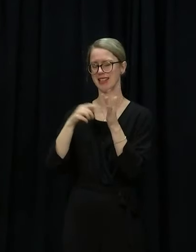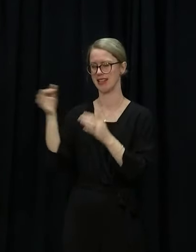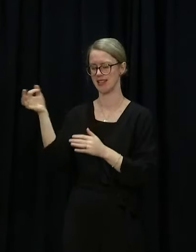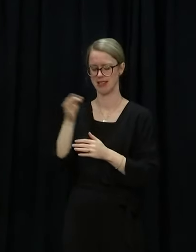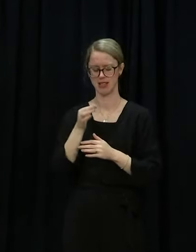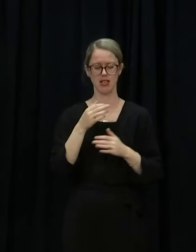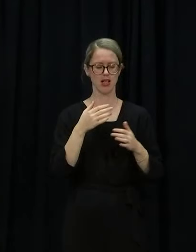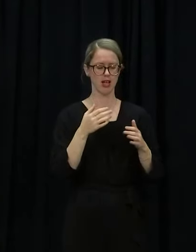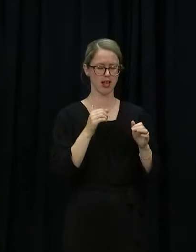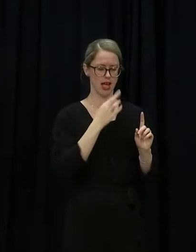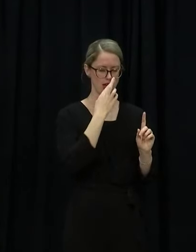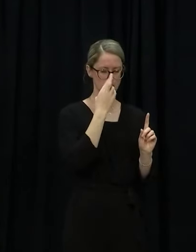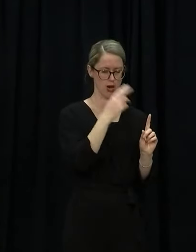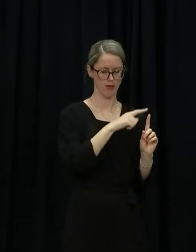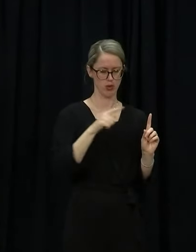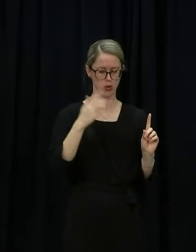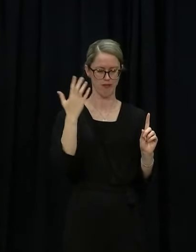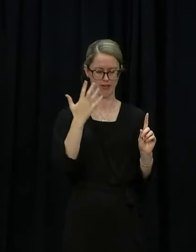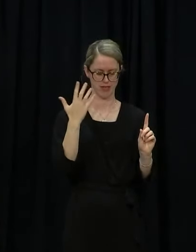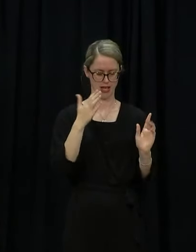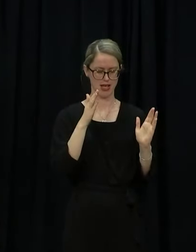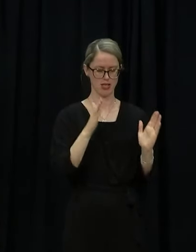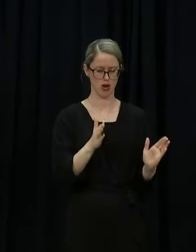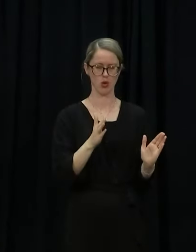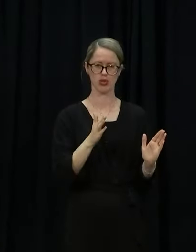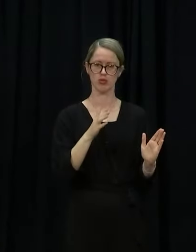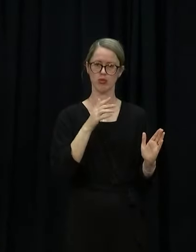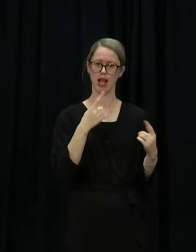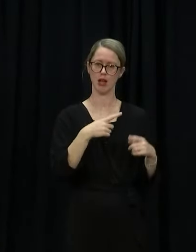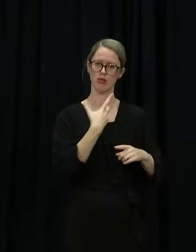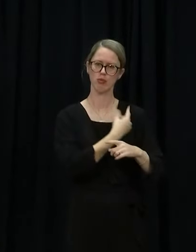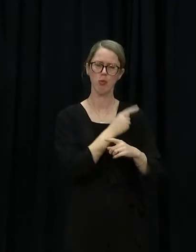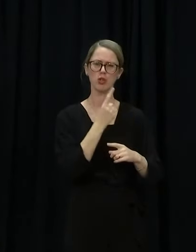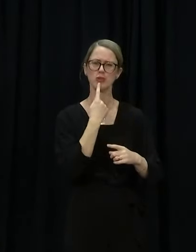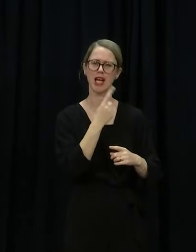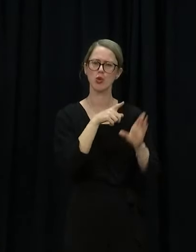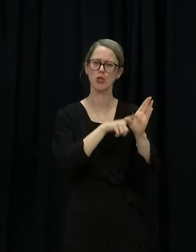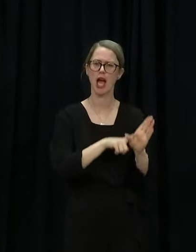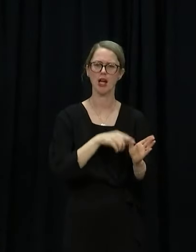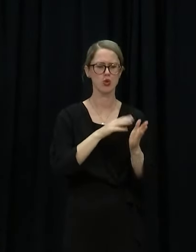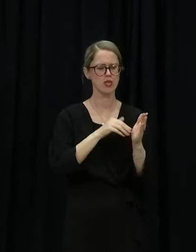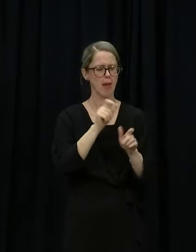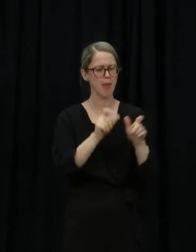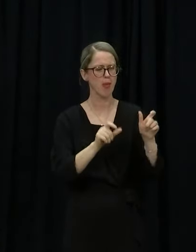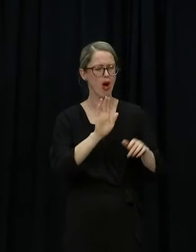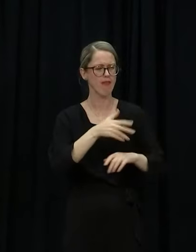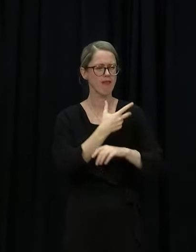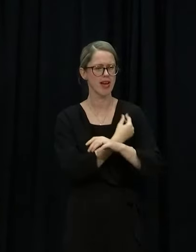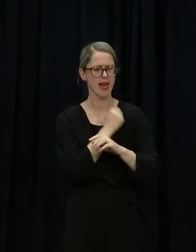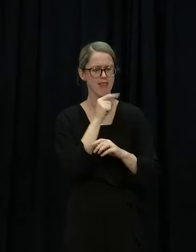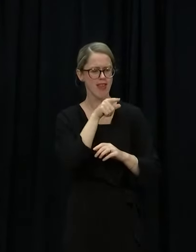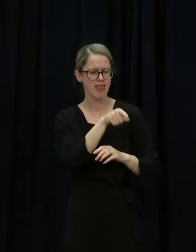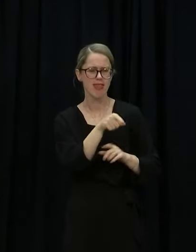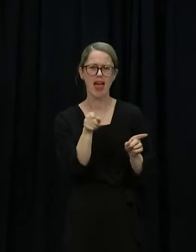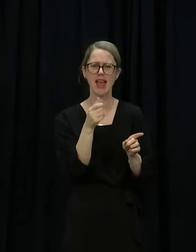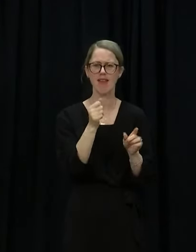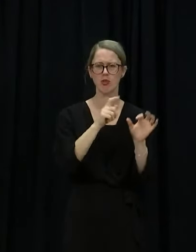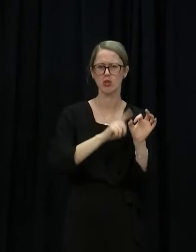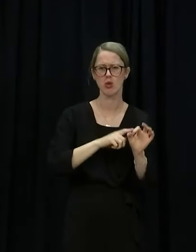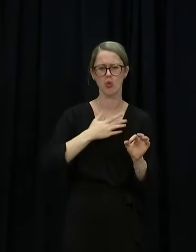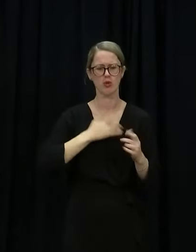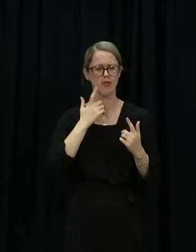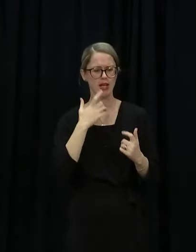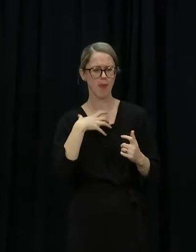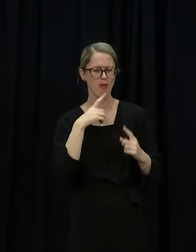12, 15-year-olds. Yes. What would be your message to these young New Zealanders about the vaccine? But also, if they have questions or want to